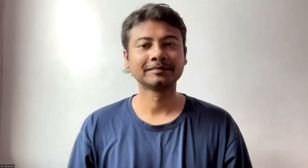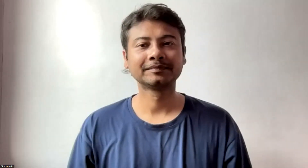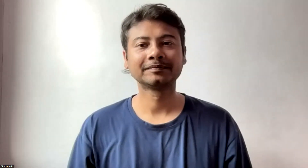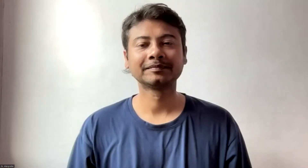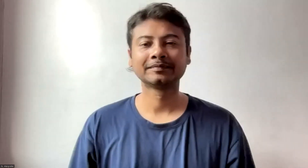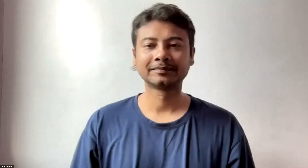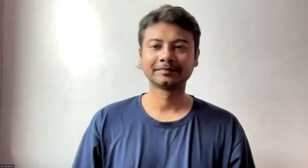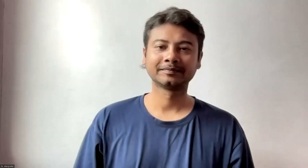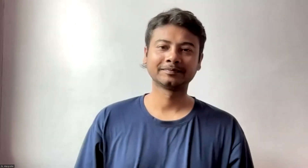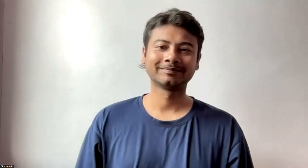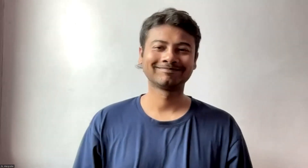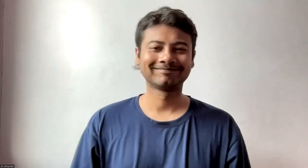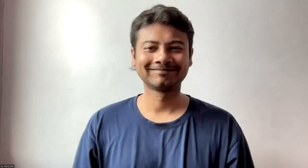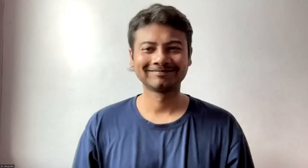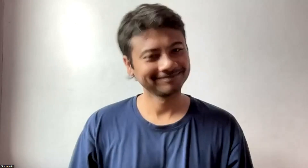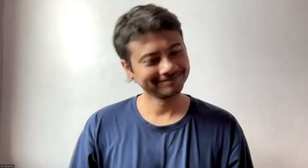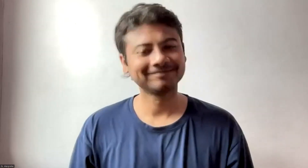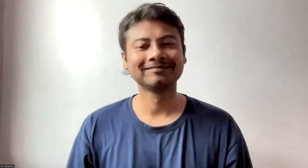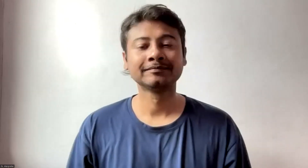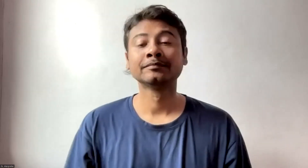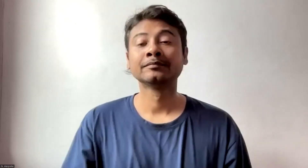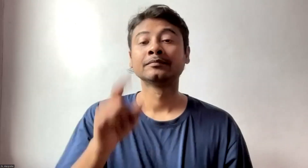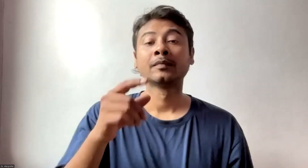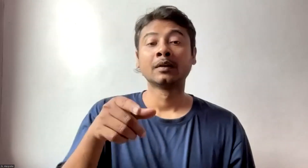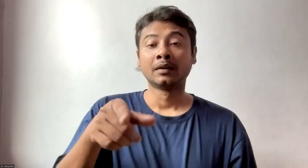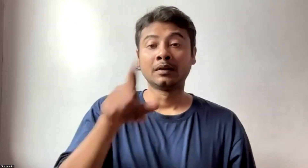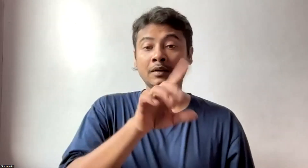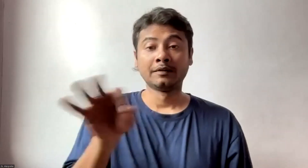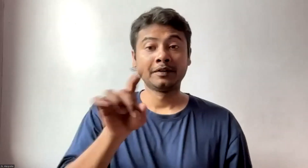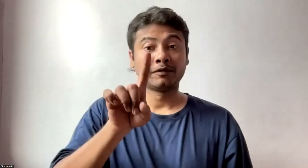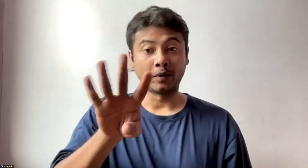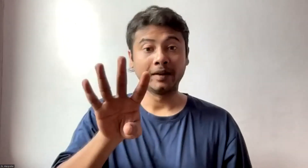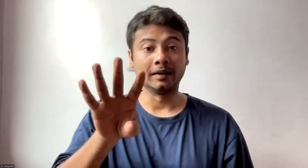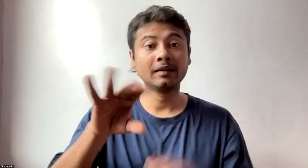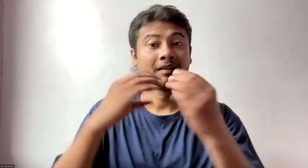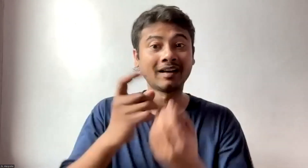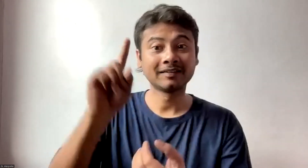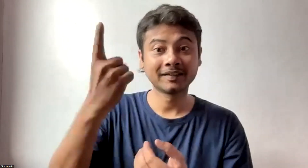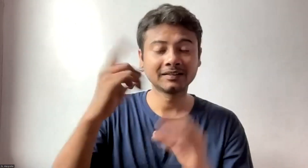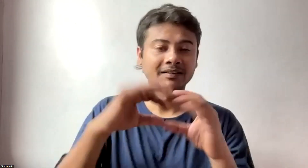So, in the last two classes that we have been doing, a quick recap we'll do.